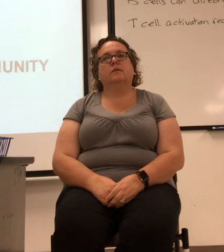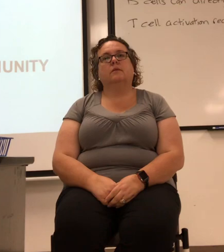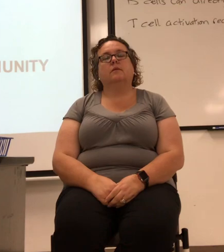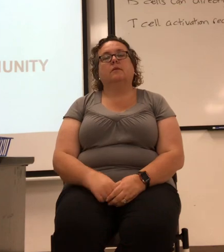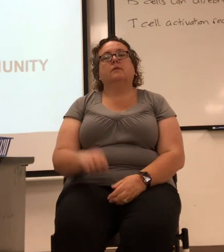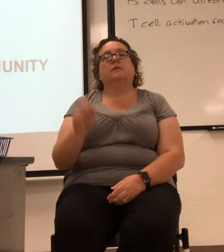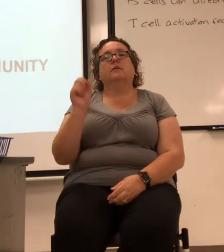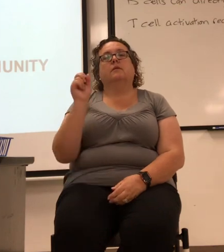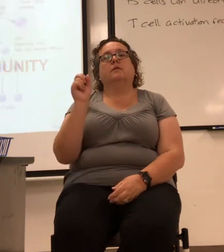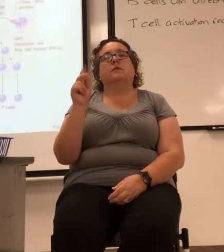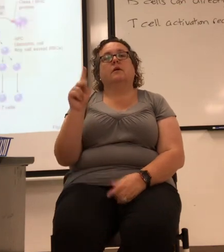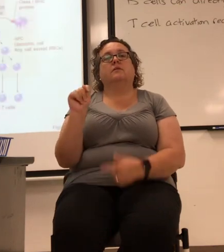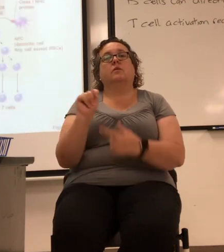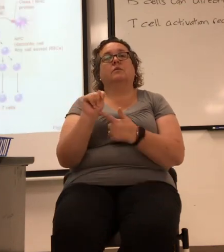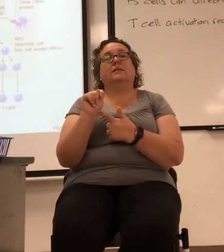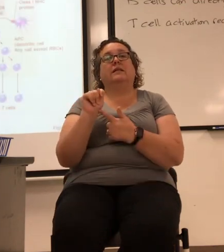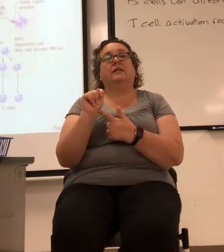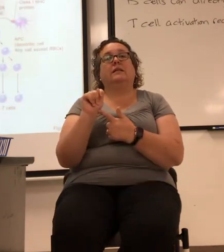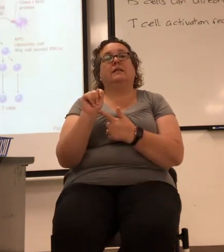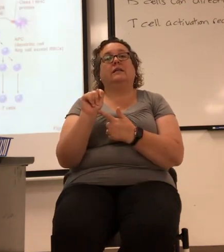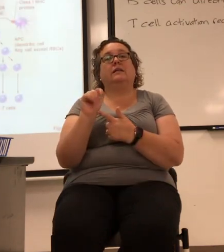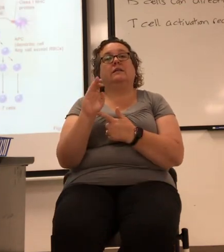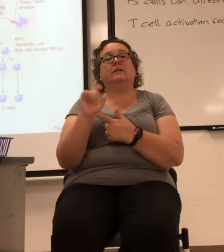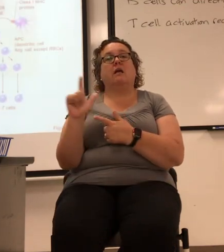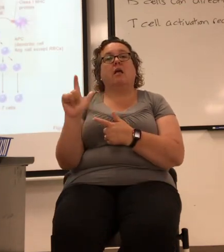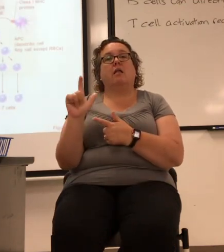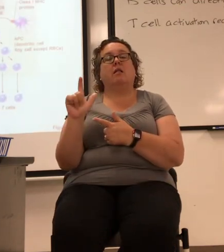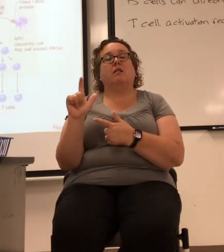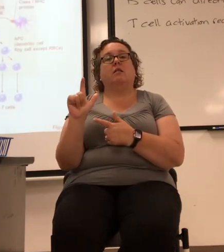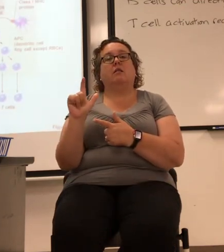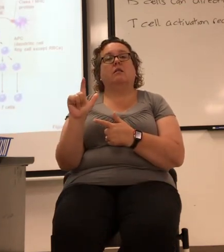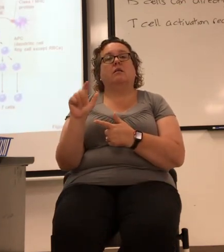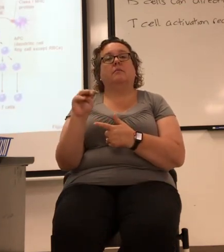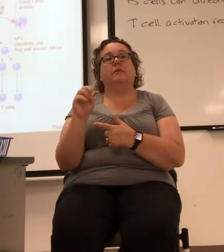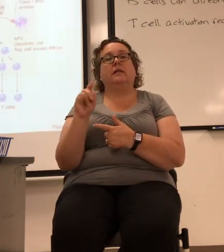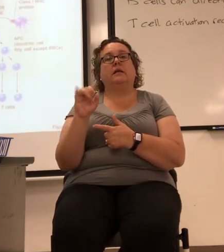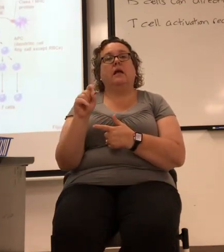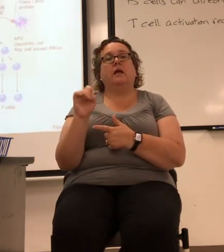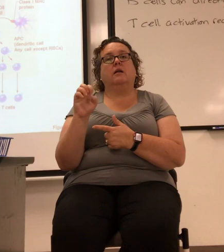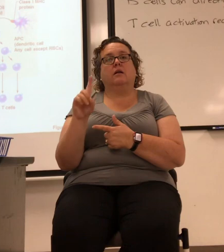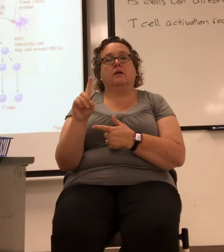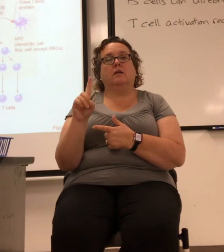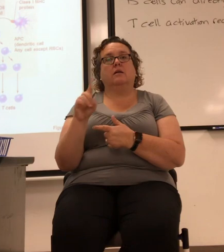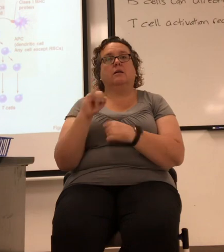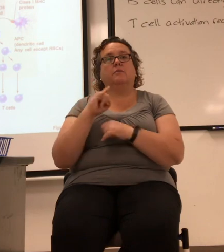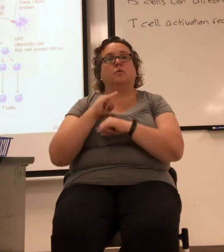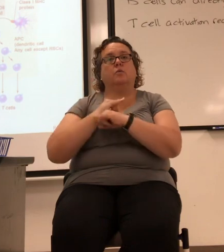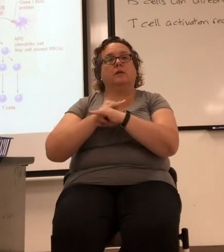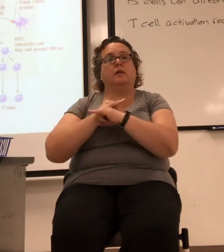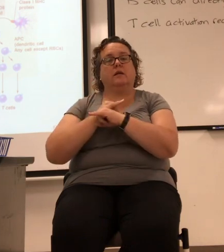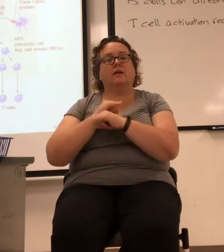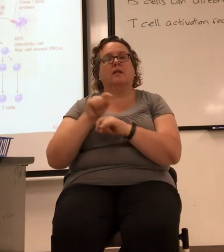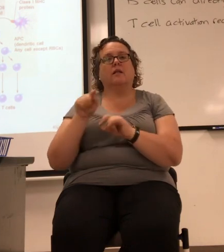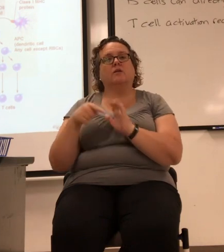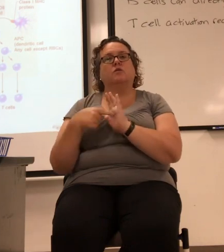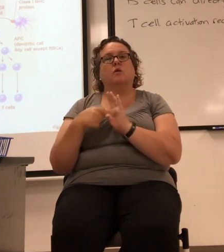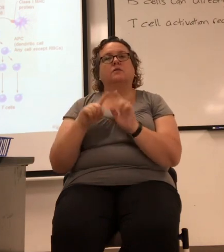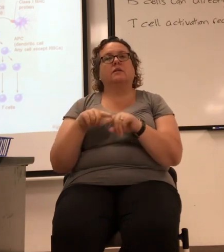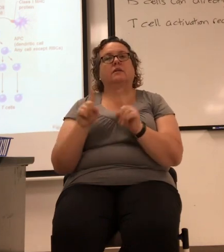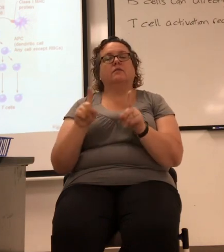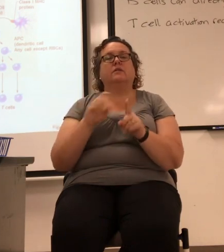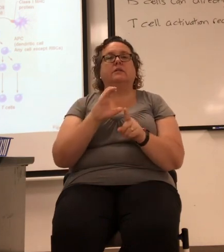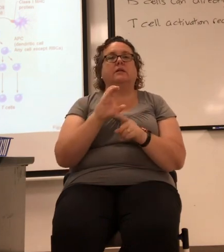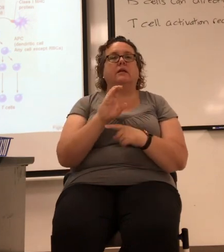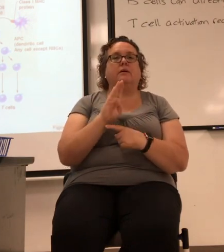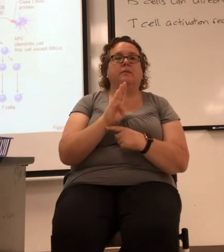All right, so T cell mediated immunity. This slide is emphasizing the difference between the CD4s and the